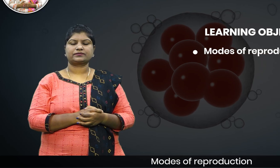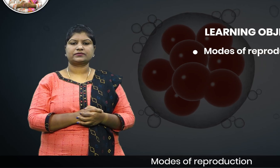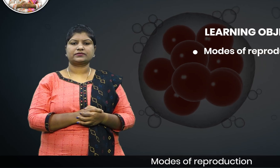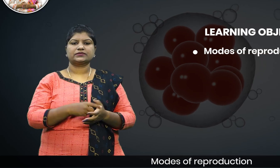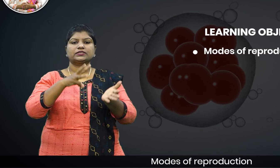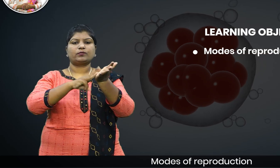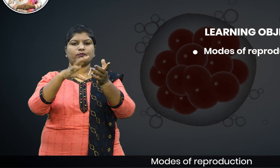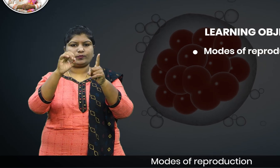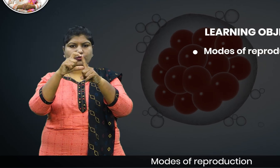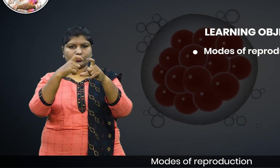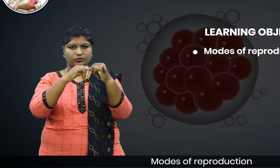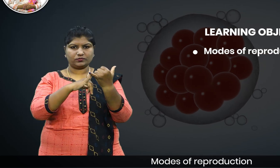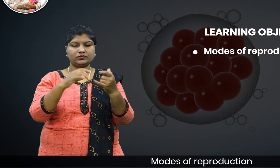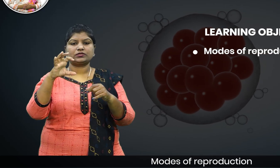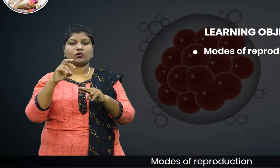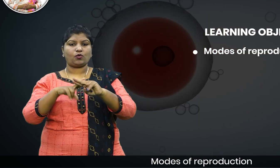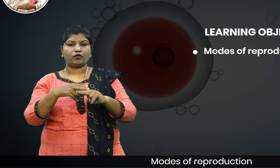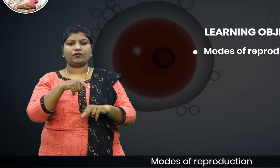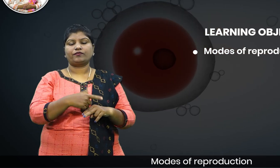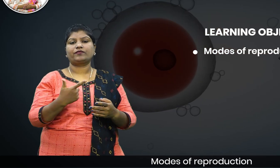modes of reproduction,